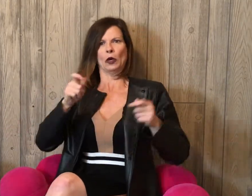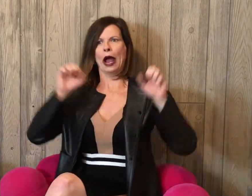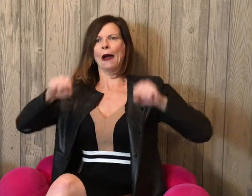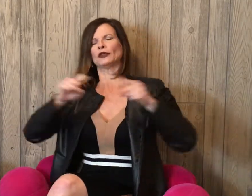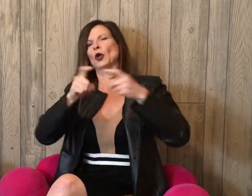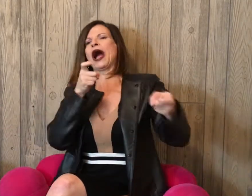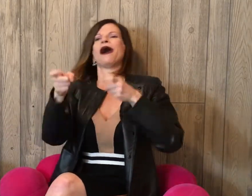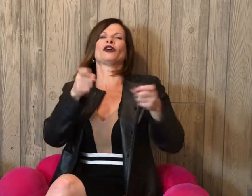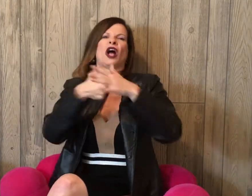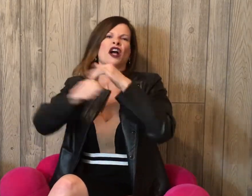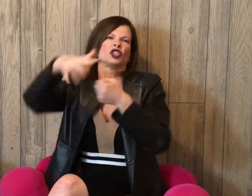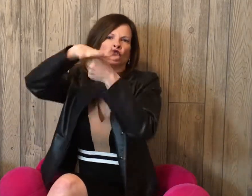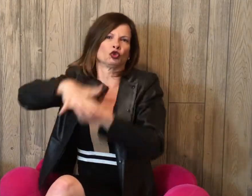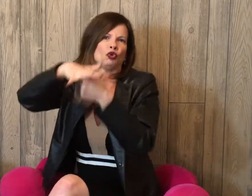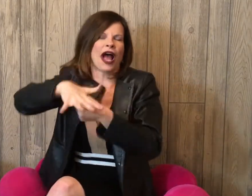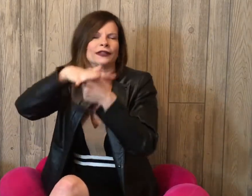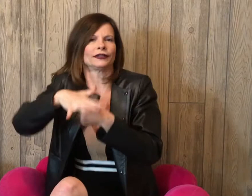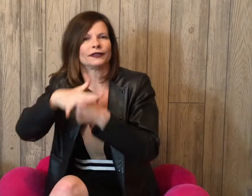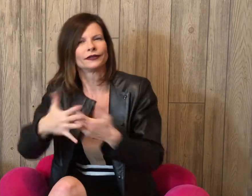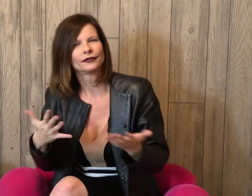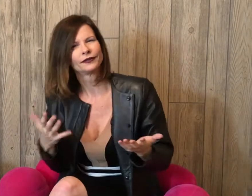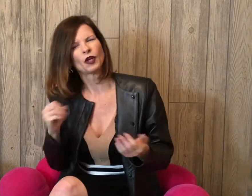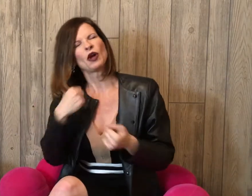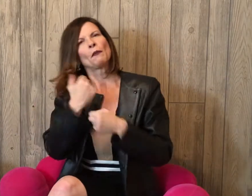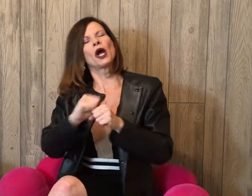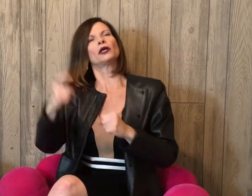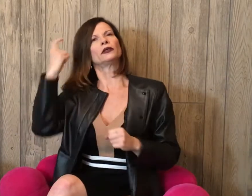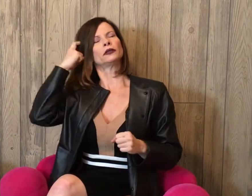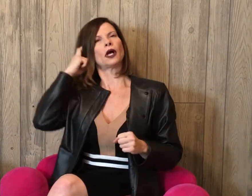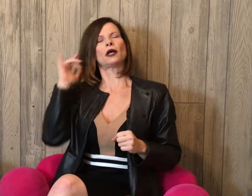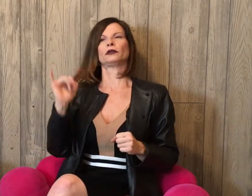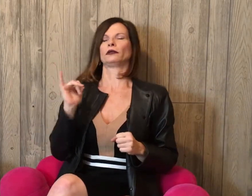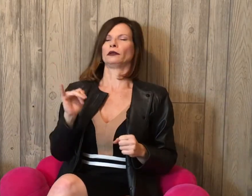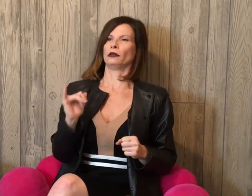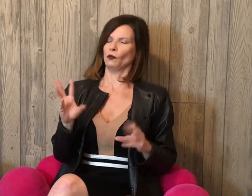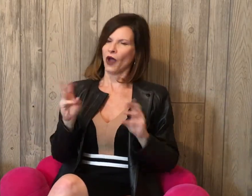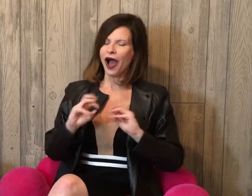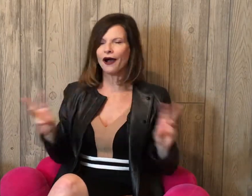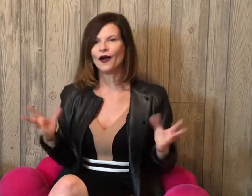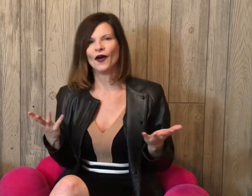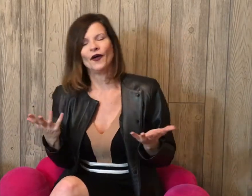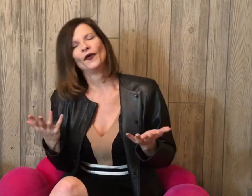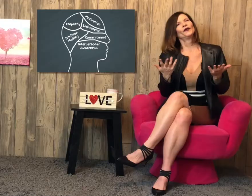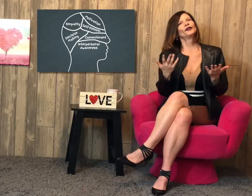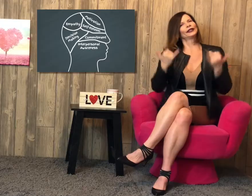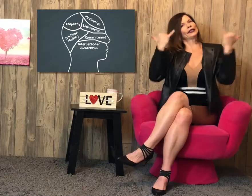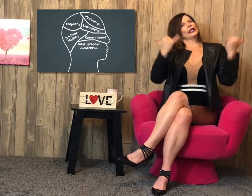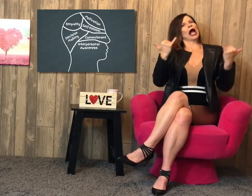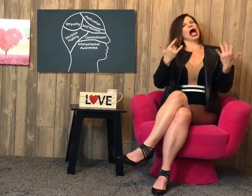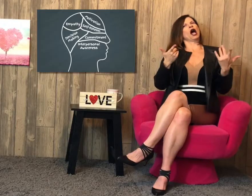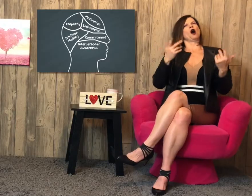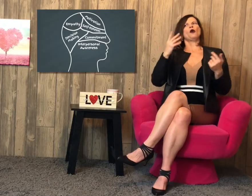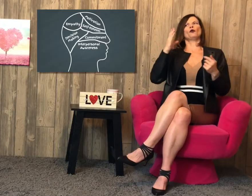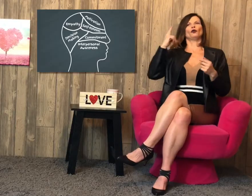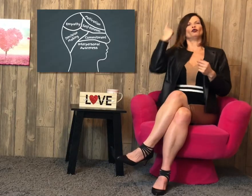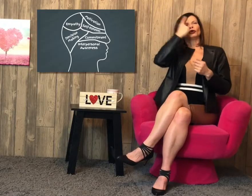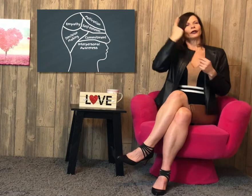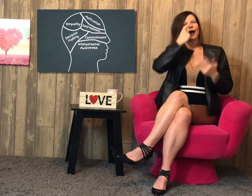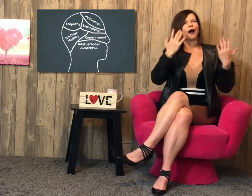Athletes have to be able to handle the stress and pressure that comes with sports. It makes sense. Wow. Now